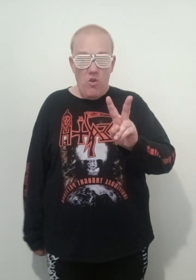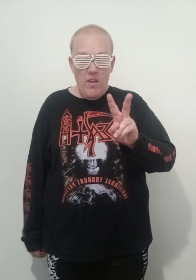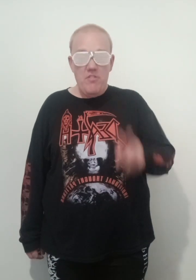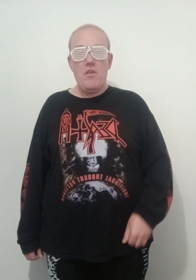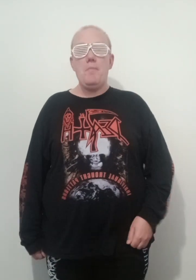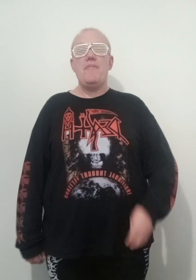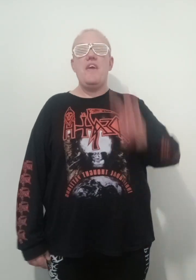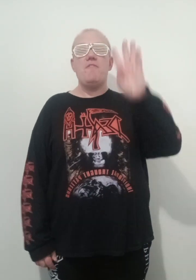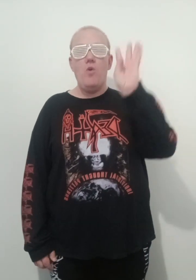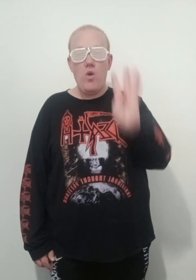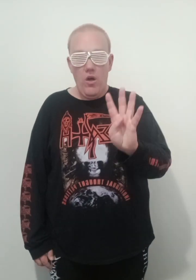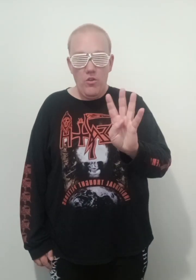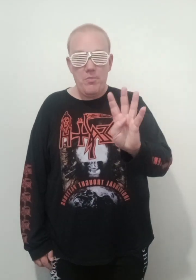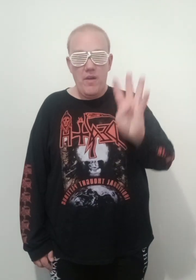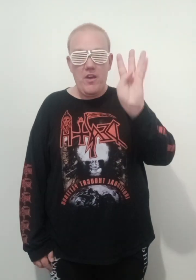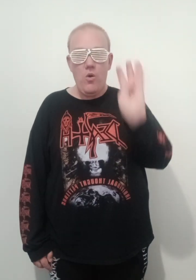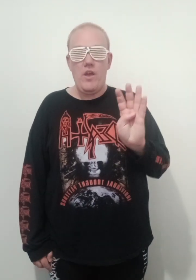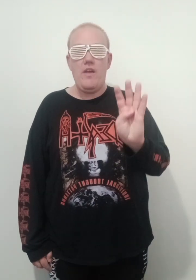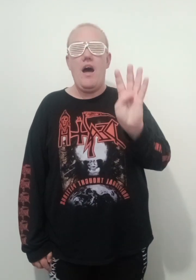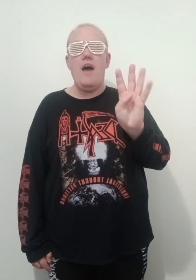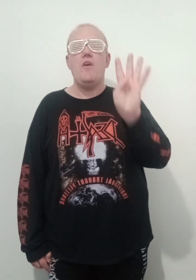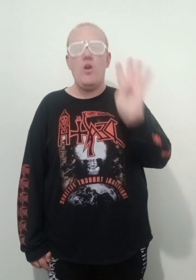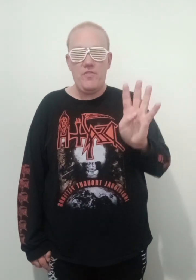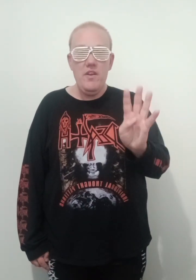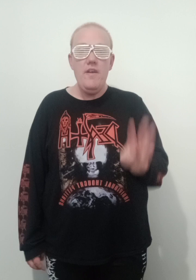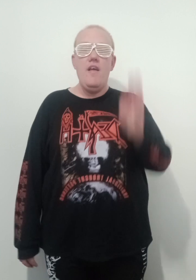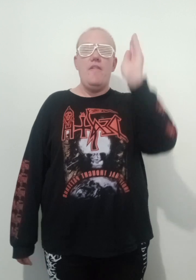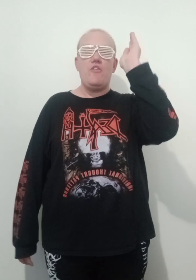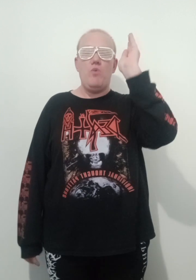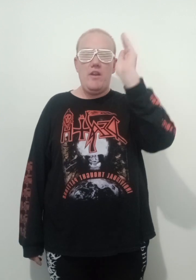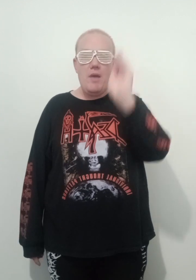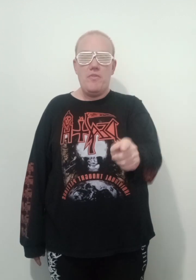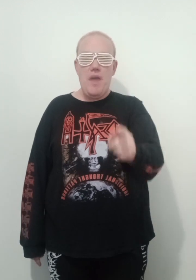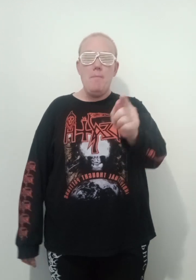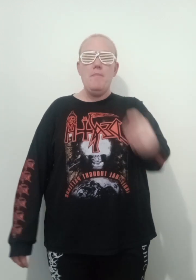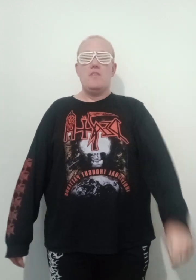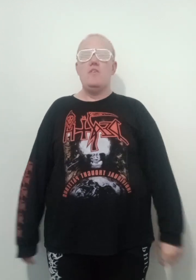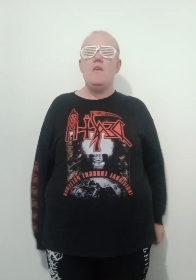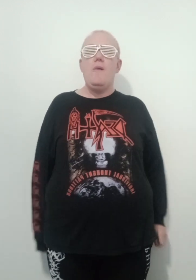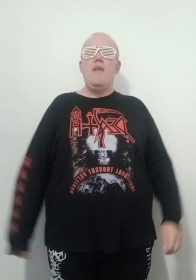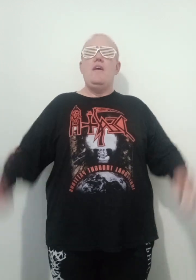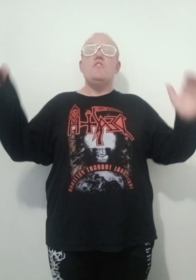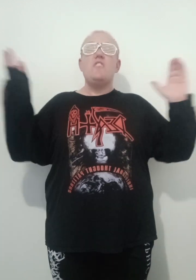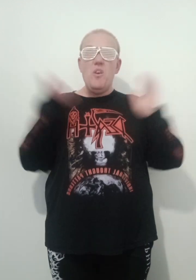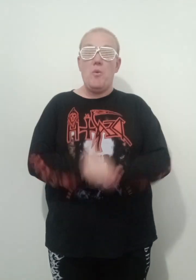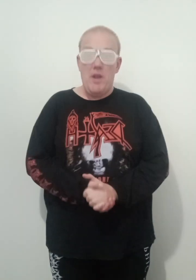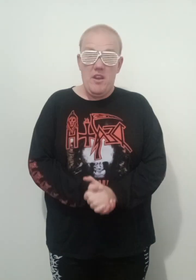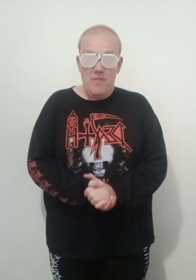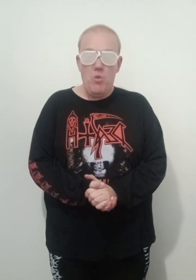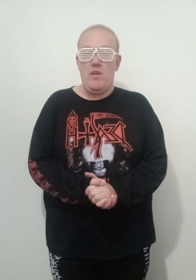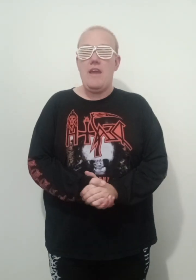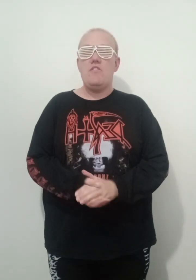tries, but their 4 goals by the goal kicker Arthur Oxford, that's what enabled them to steal the win, if you would, against